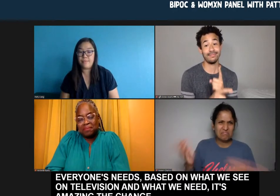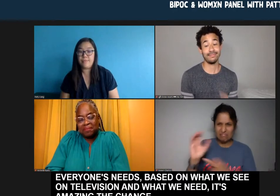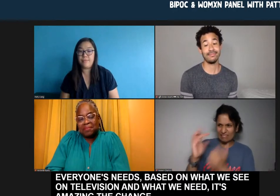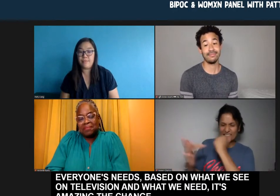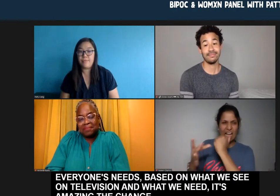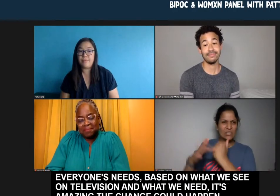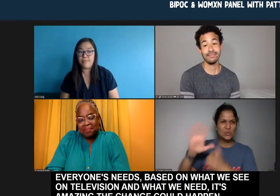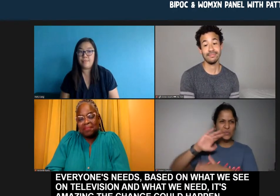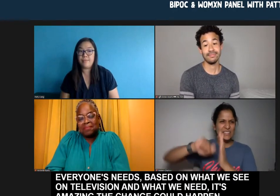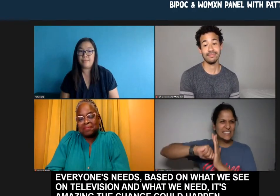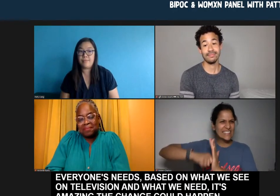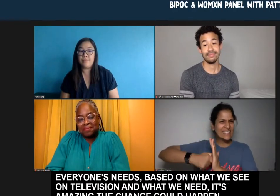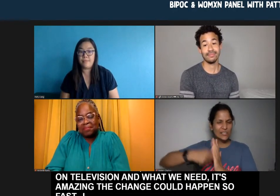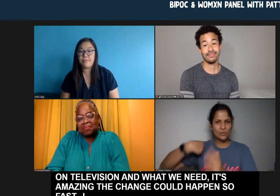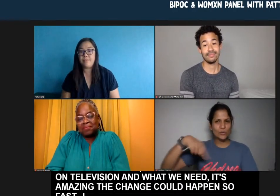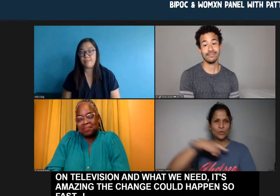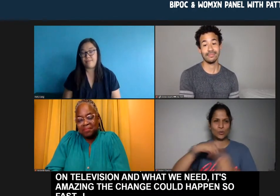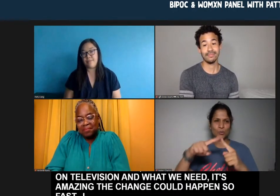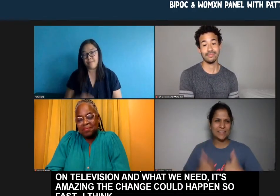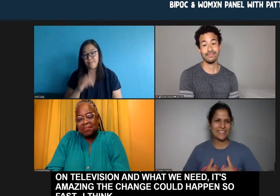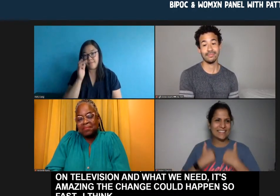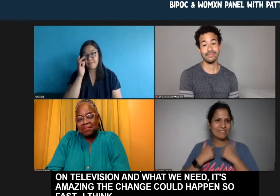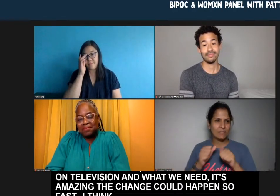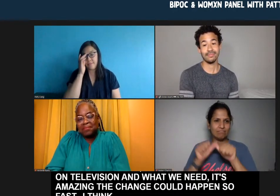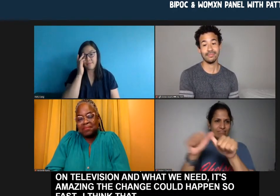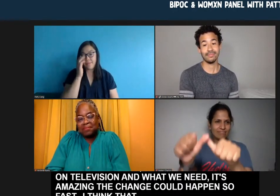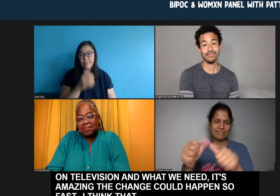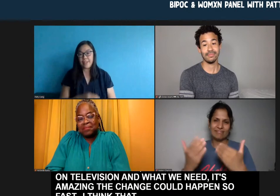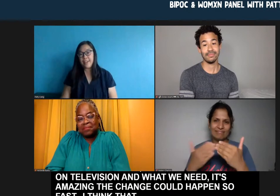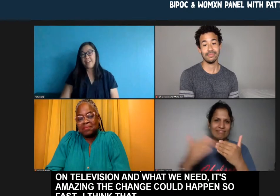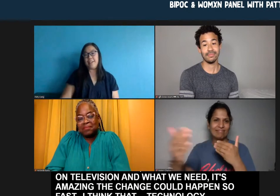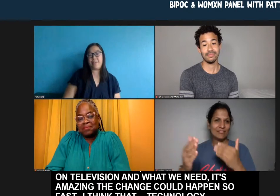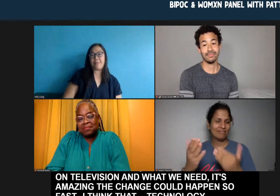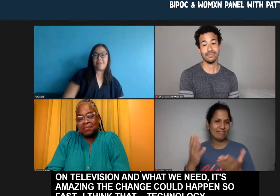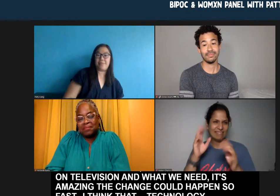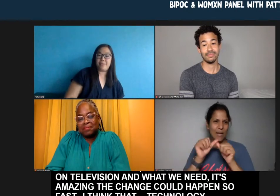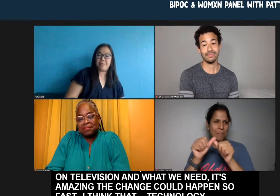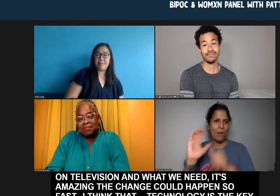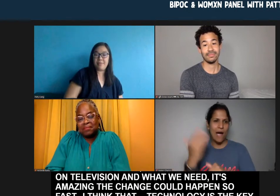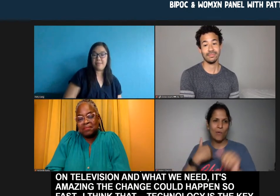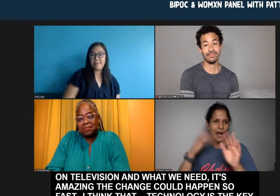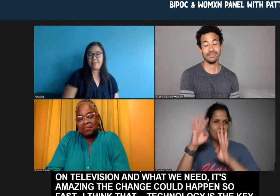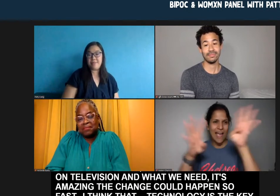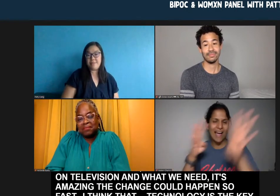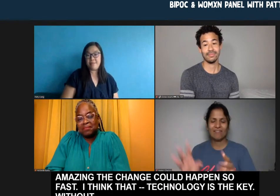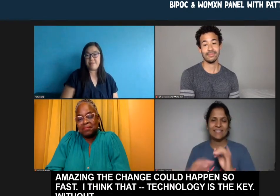And I think that technology is the key. Without technology, we would be out of luck, up